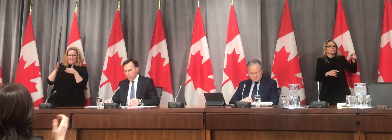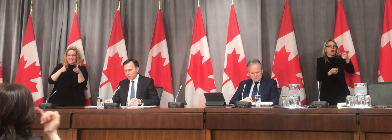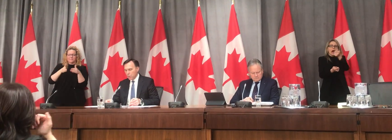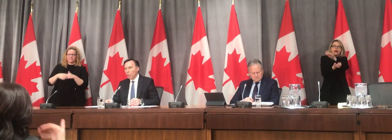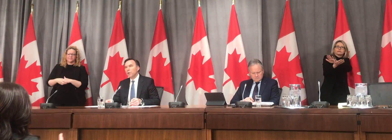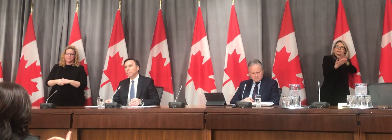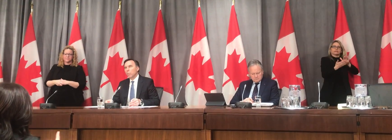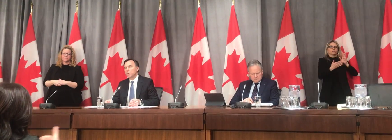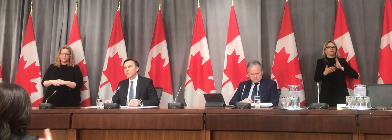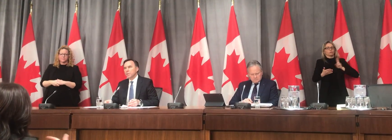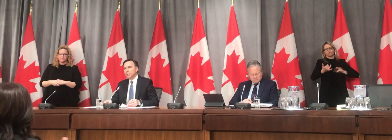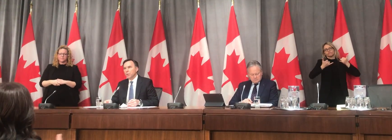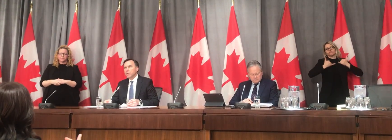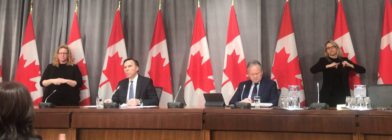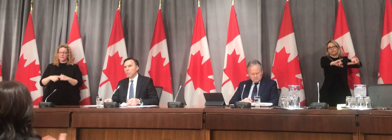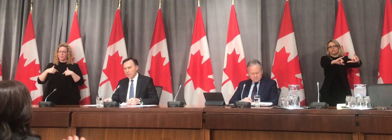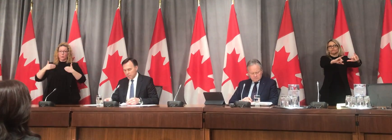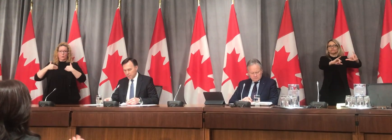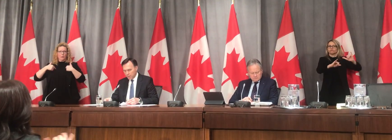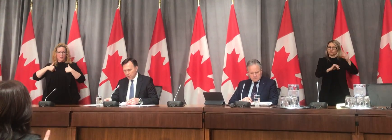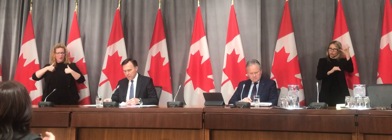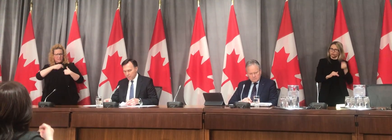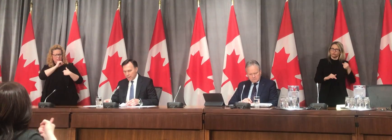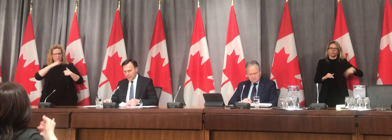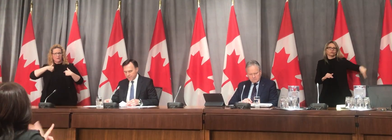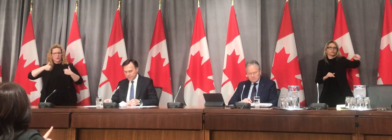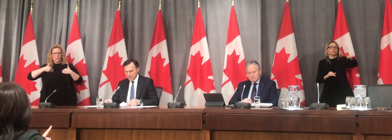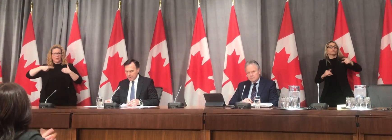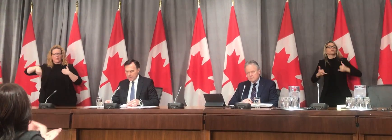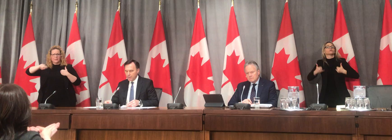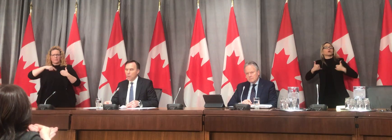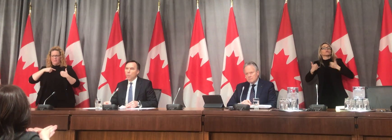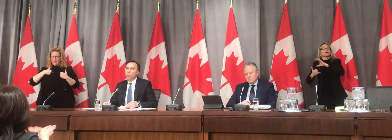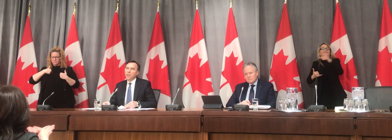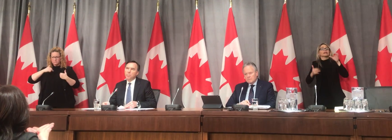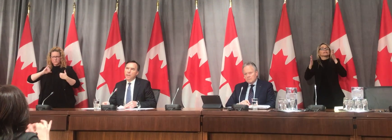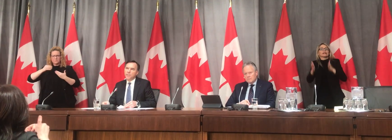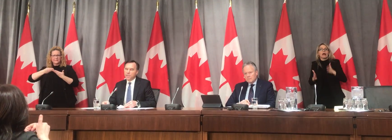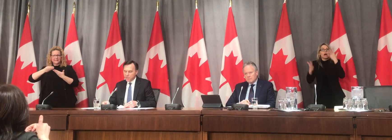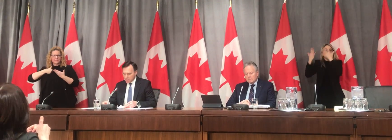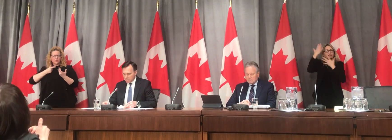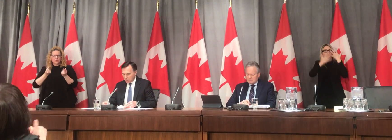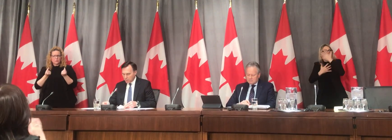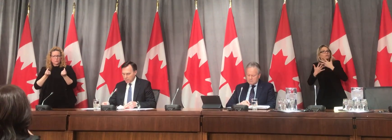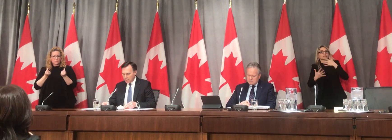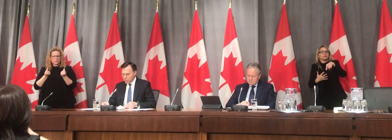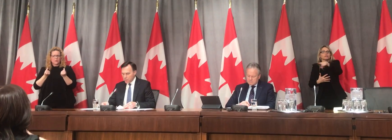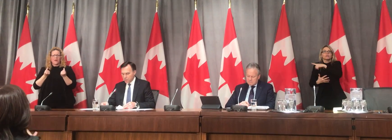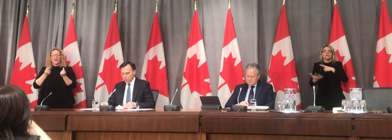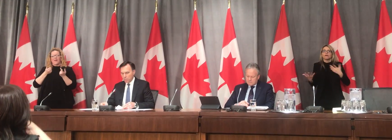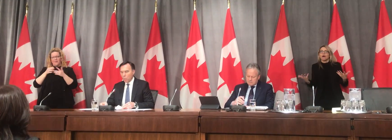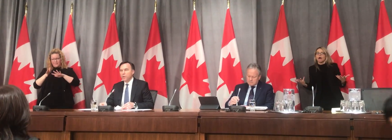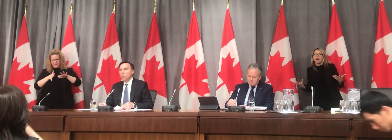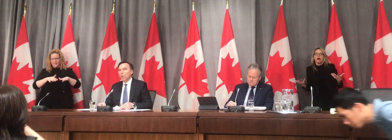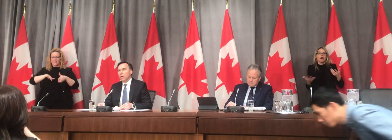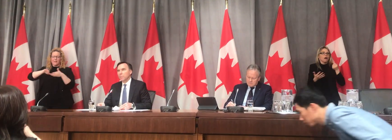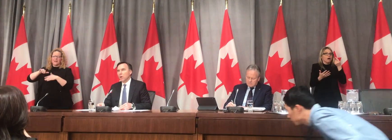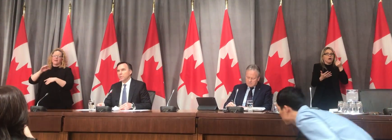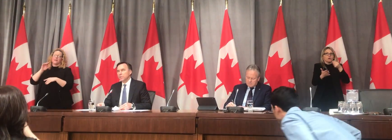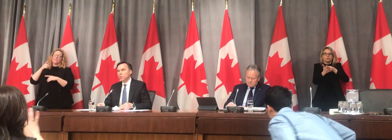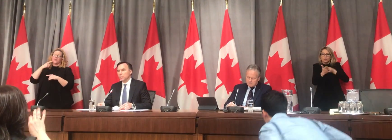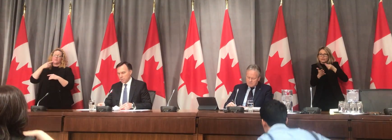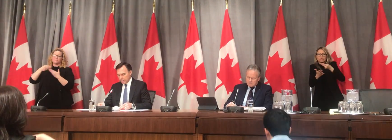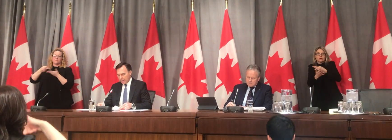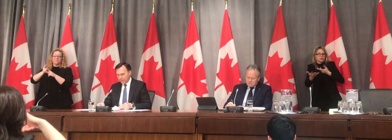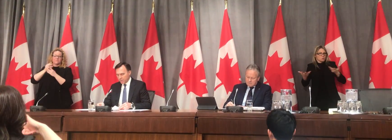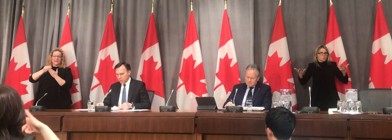out in their careers are worried about what this uncertainty will mean to their finances. We're putting in place a 6-month interest-free moratorium